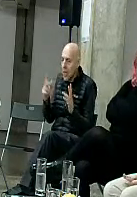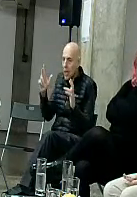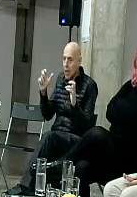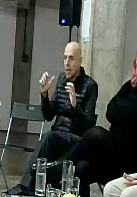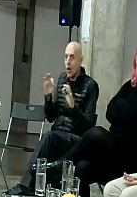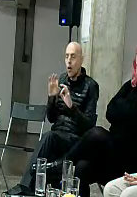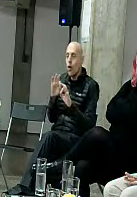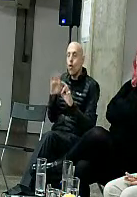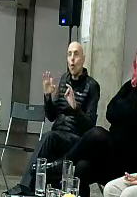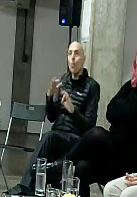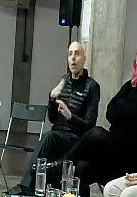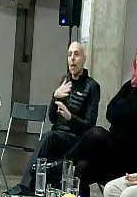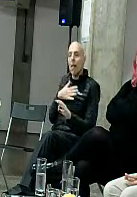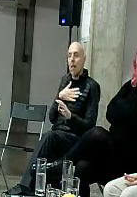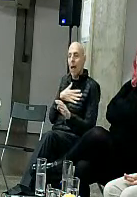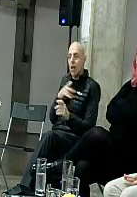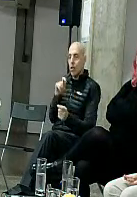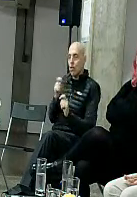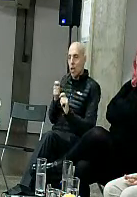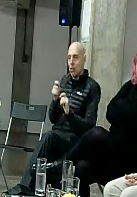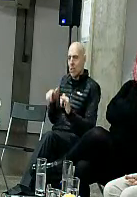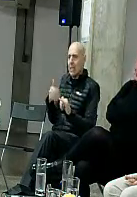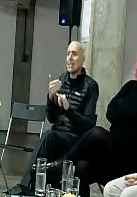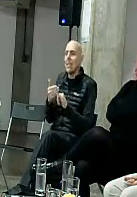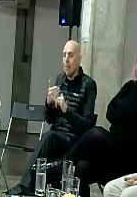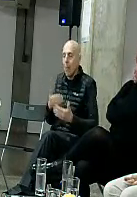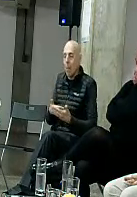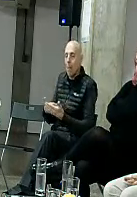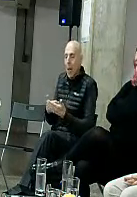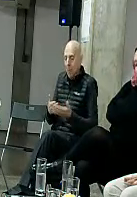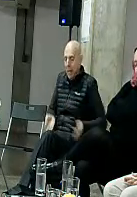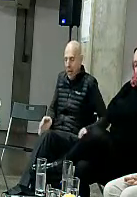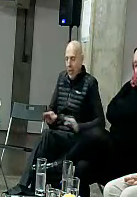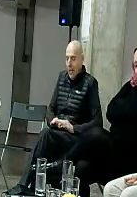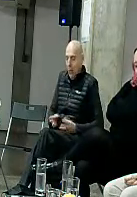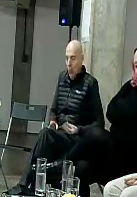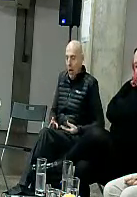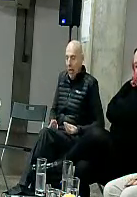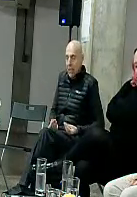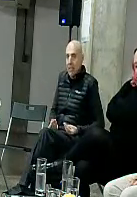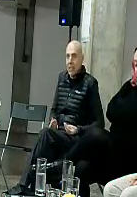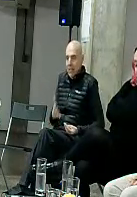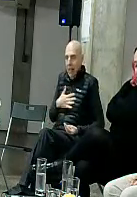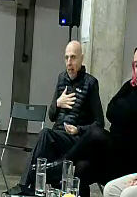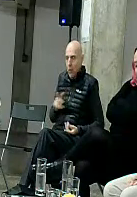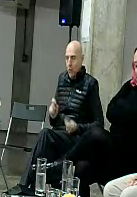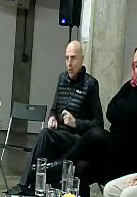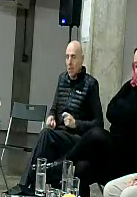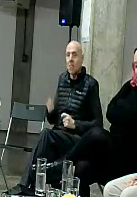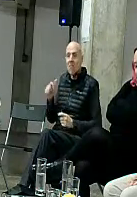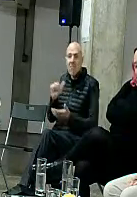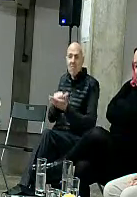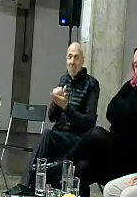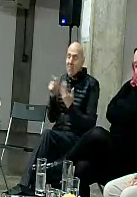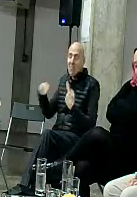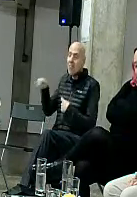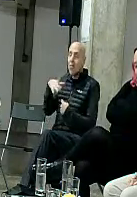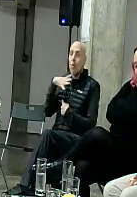nobody likes change except a baby in wet diapers. And that is so true. Nobody likes